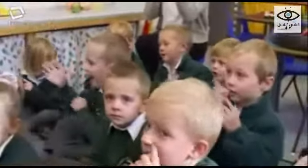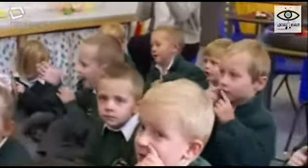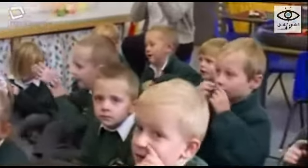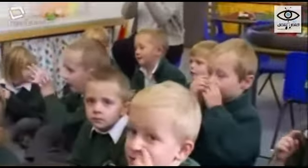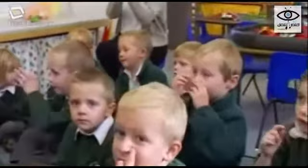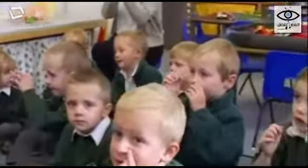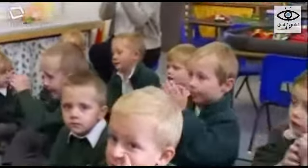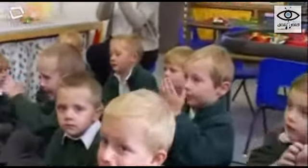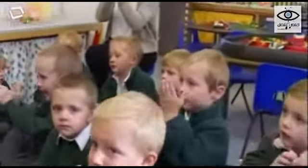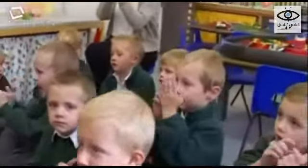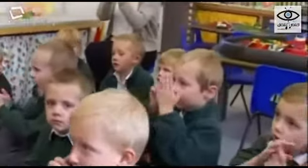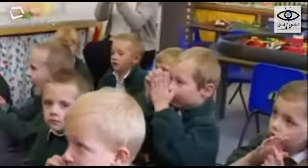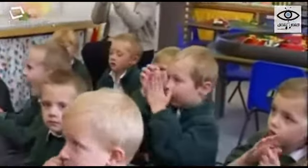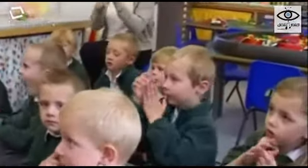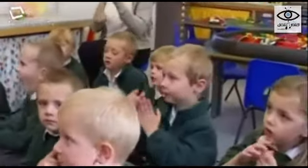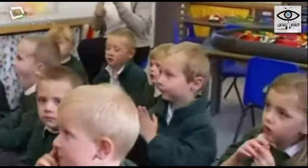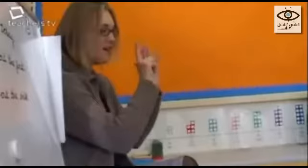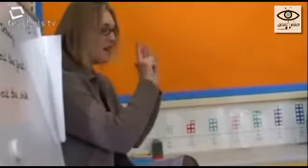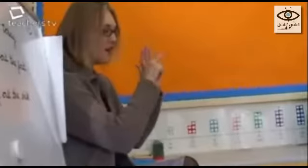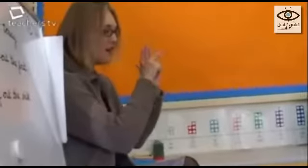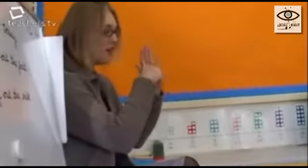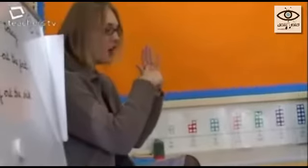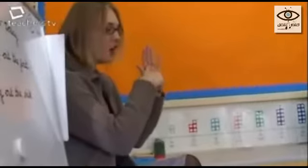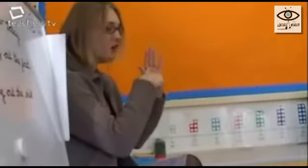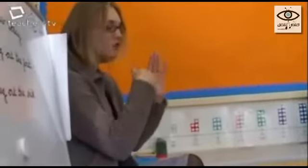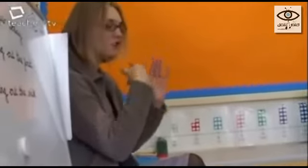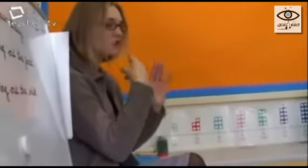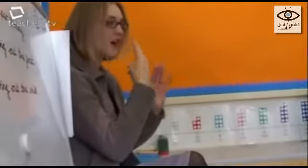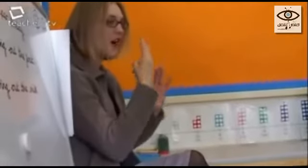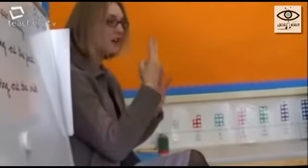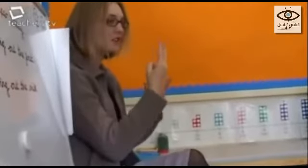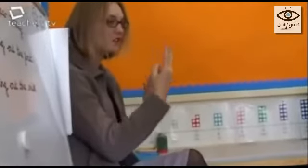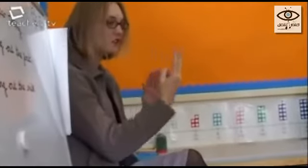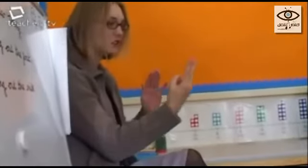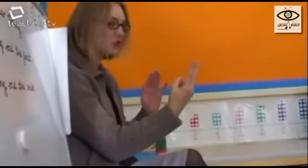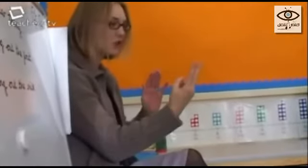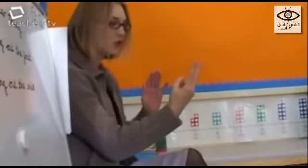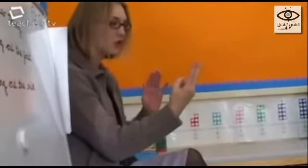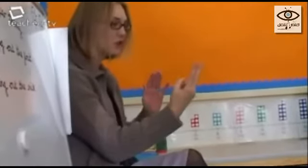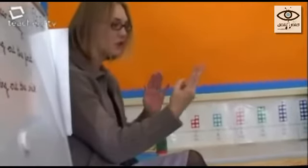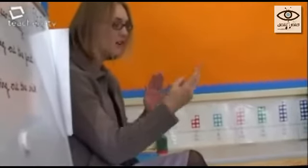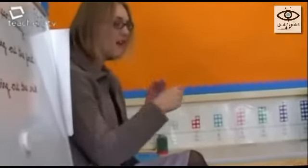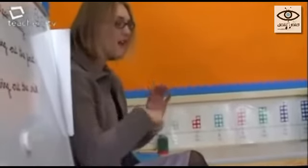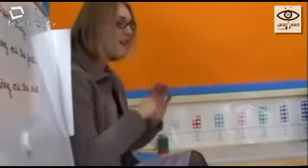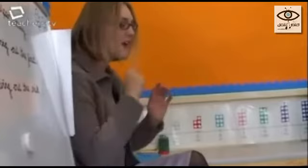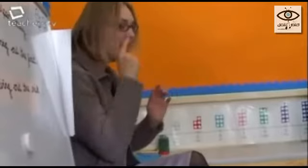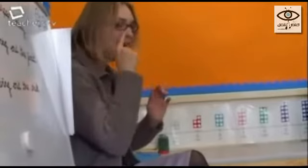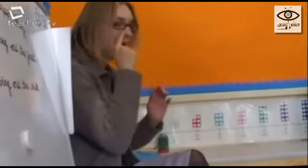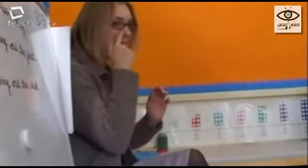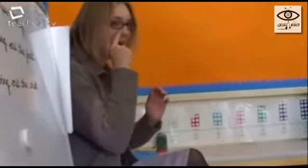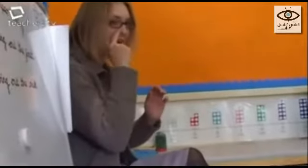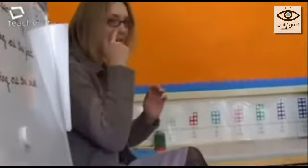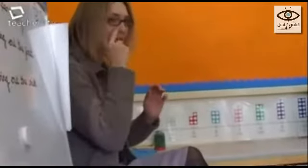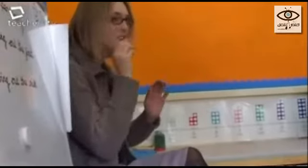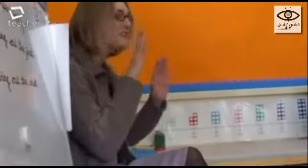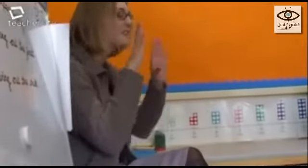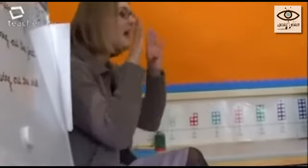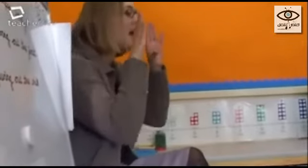ran up the clock. The clock struck two, the mouse